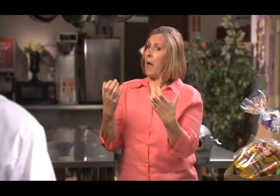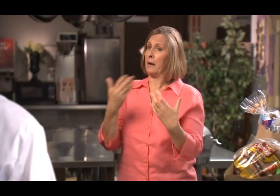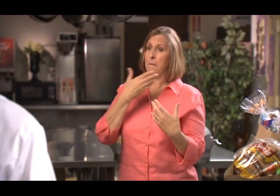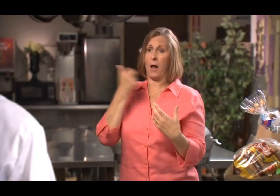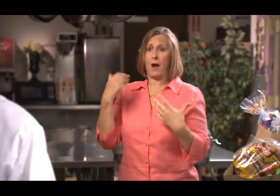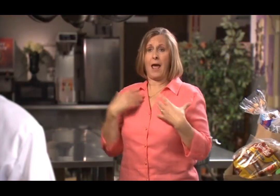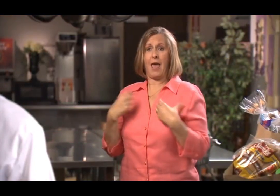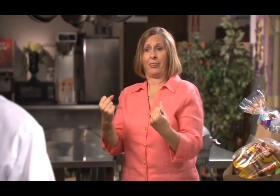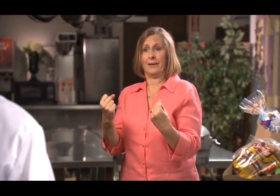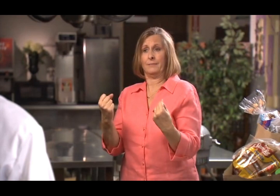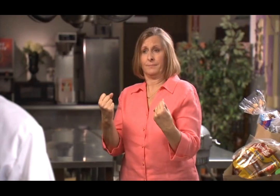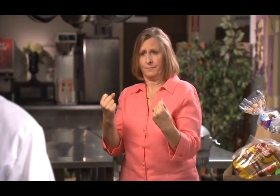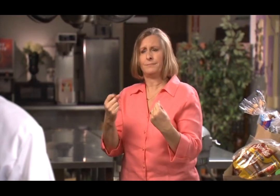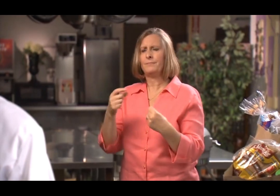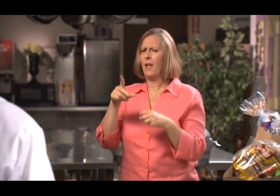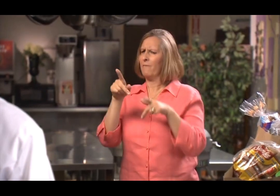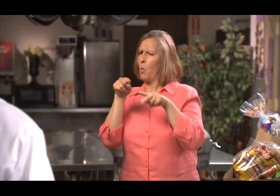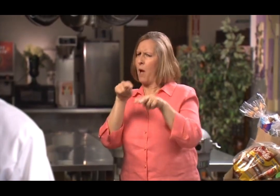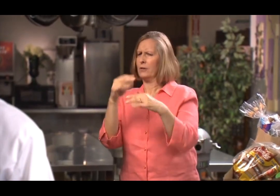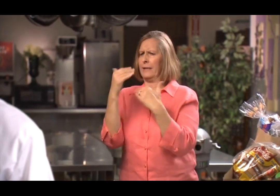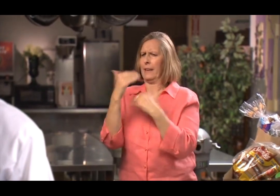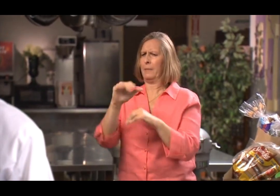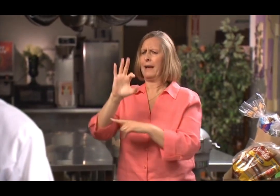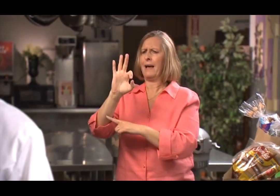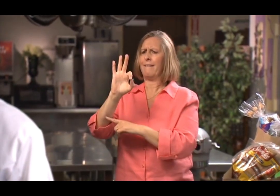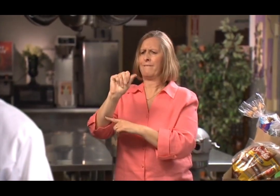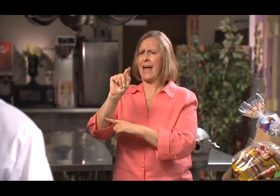For better health, you want to limit total fat,